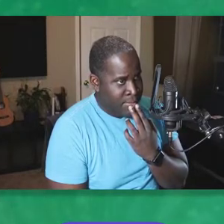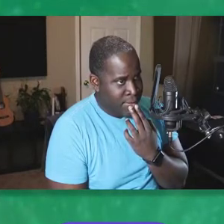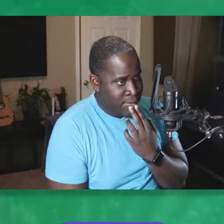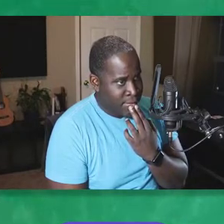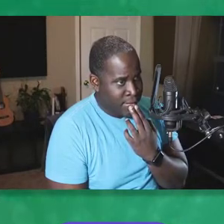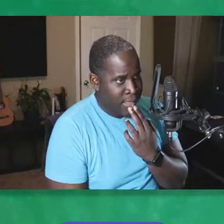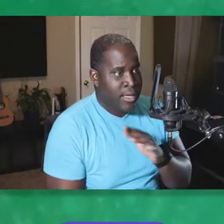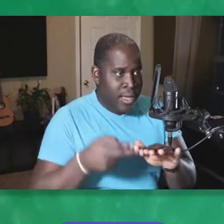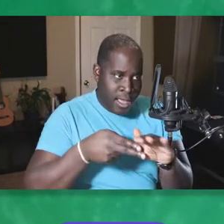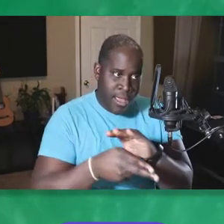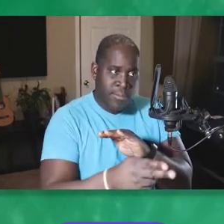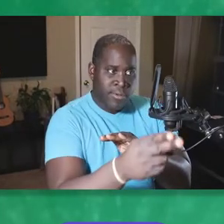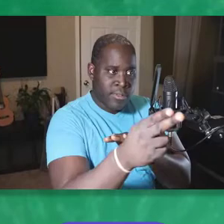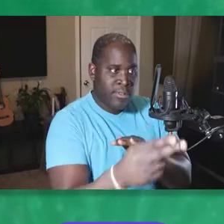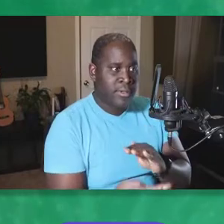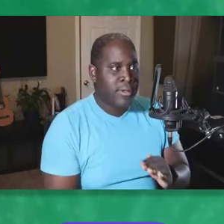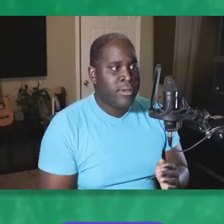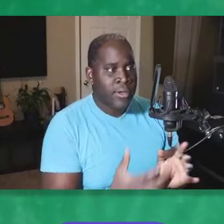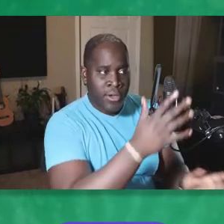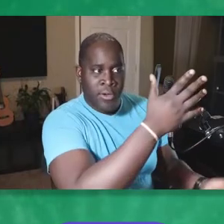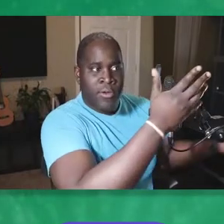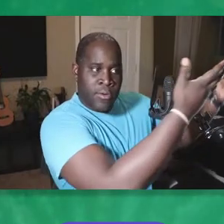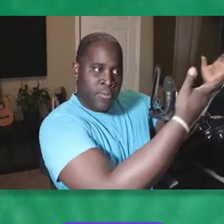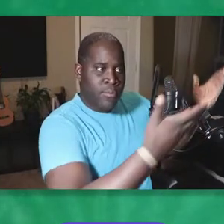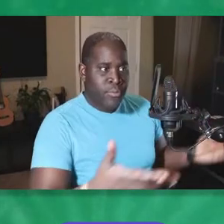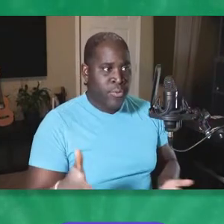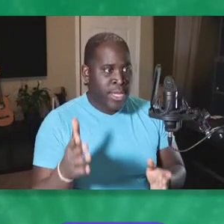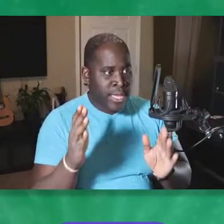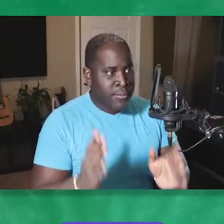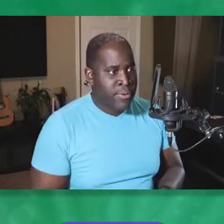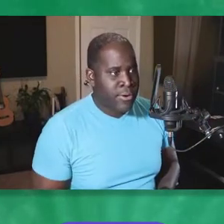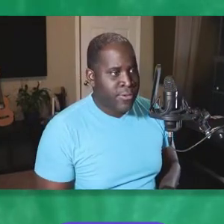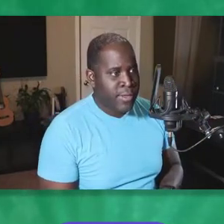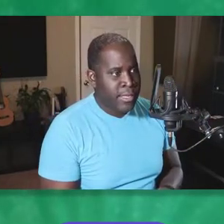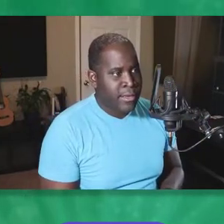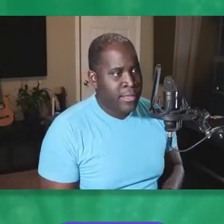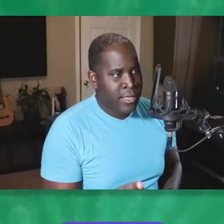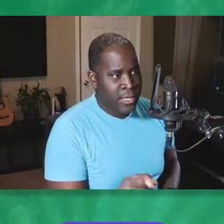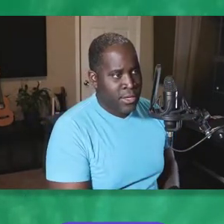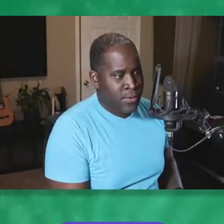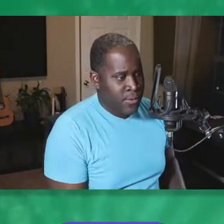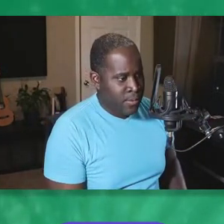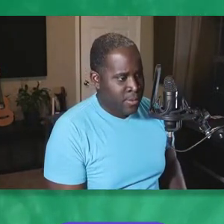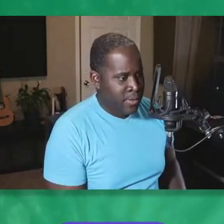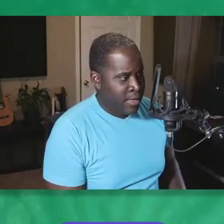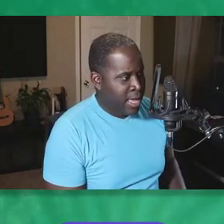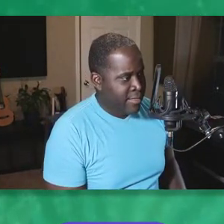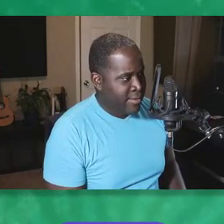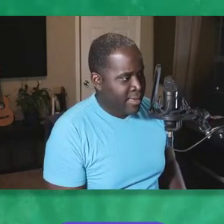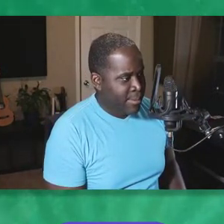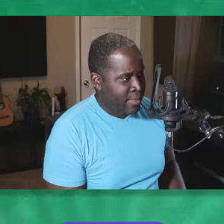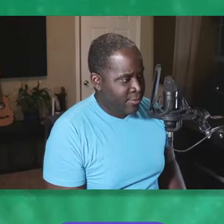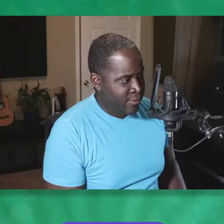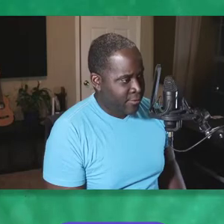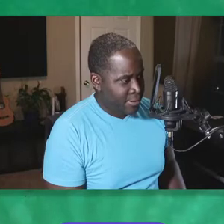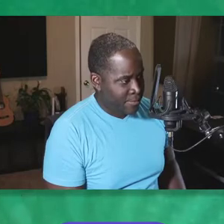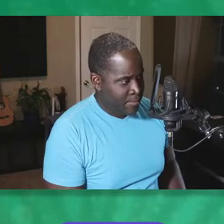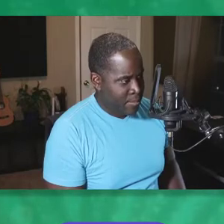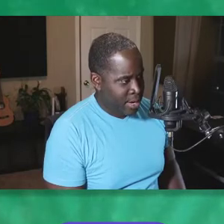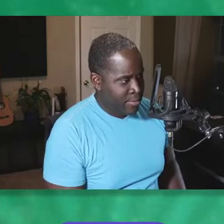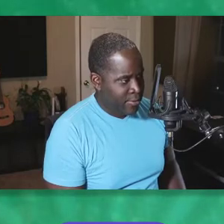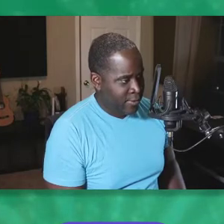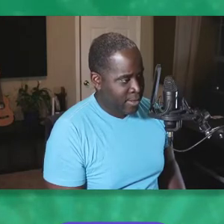clothes. Humble for a humble servant. Bring person. I can see that meaning